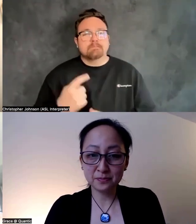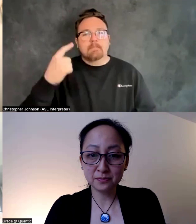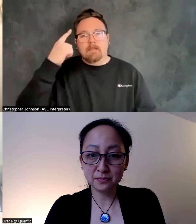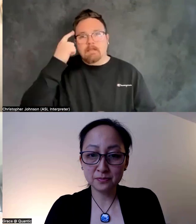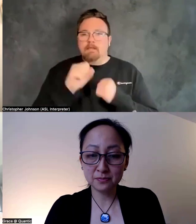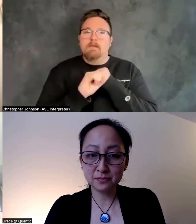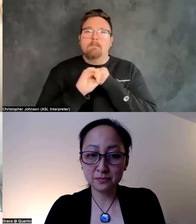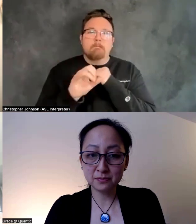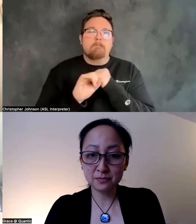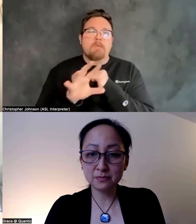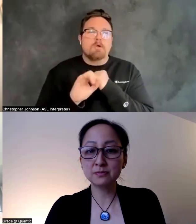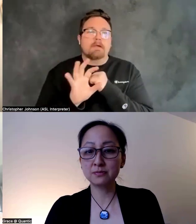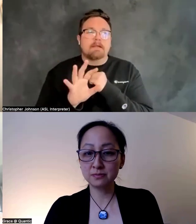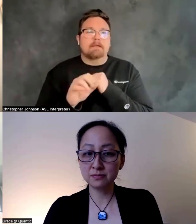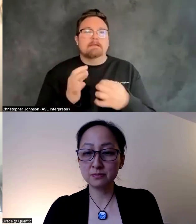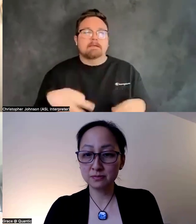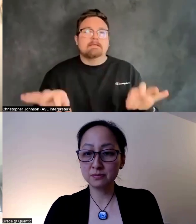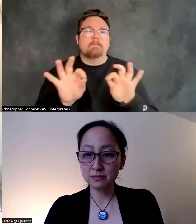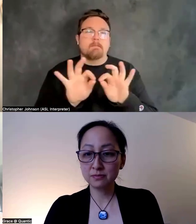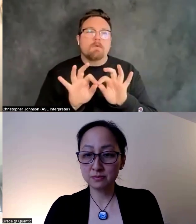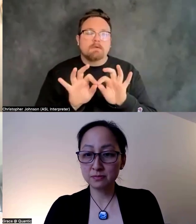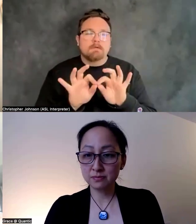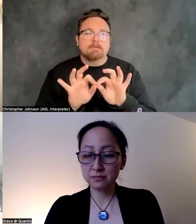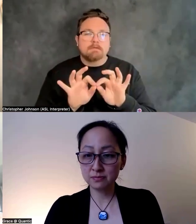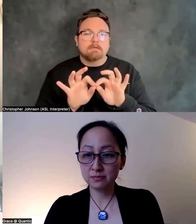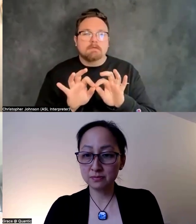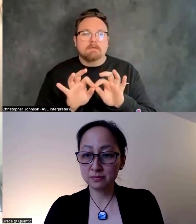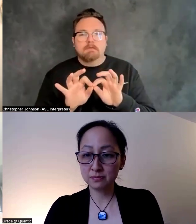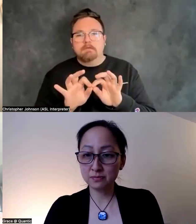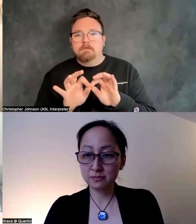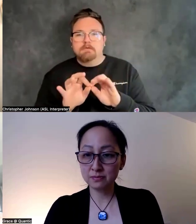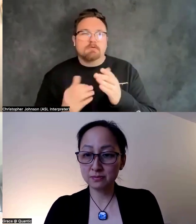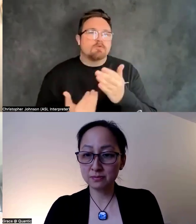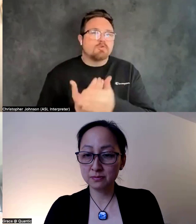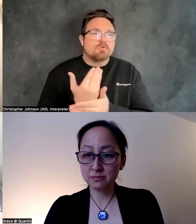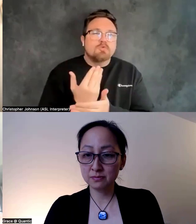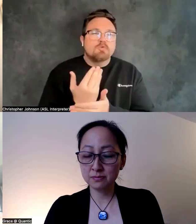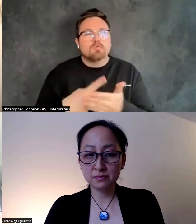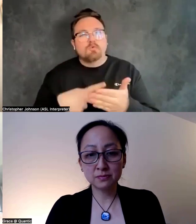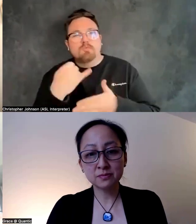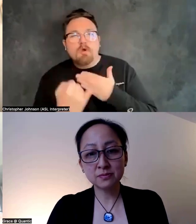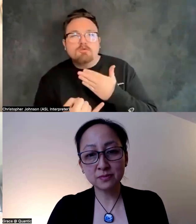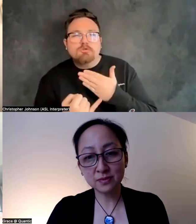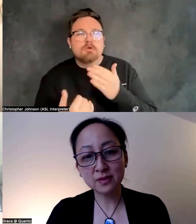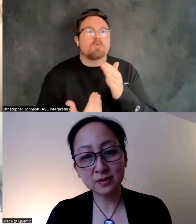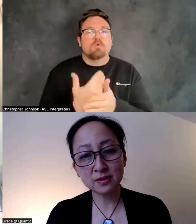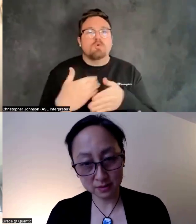which is very, very important, when you're marketing a new project or a new approach to the users.